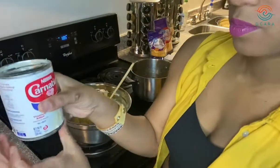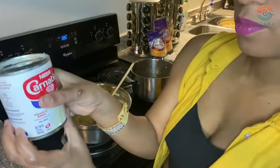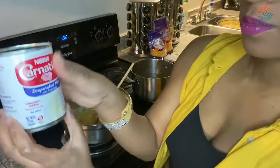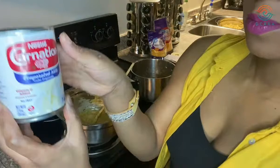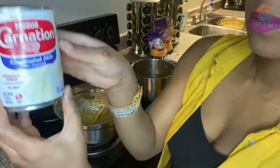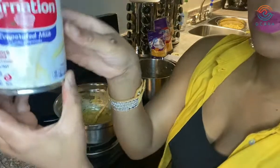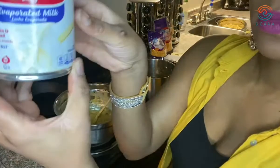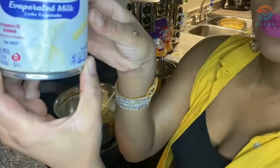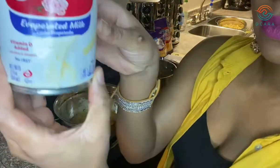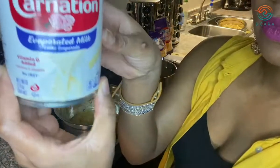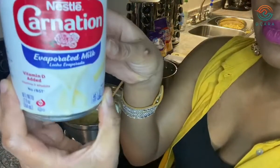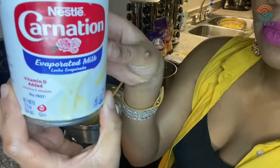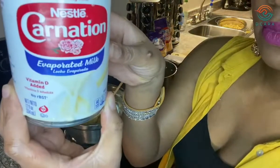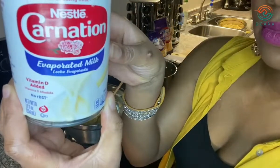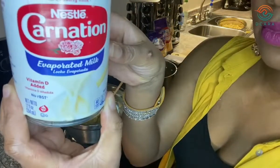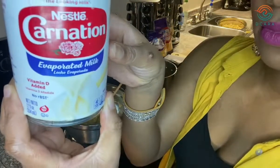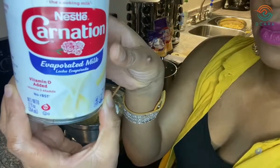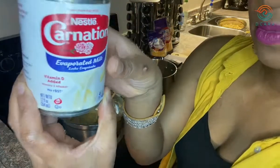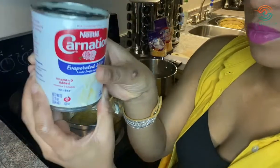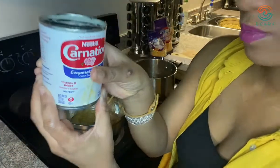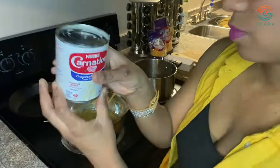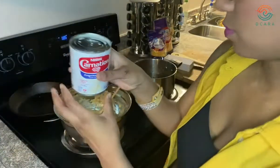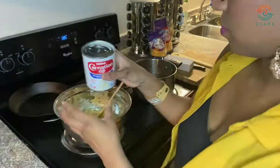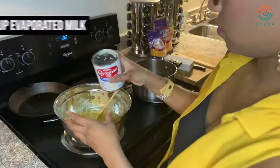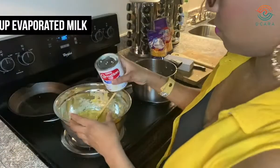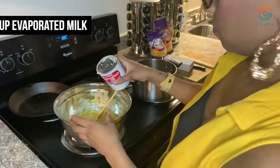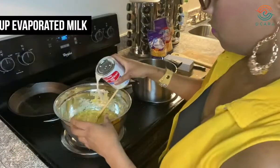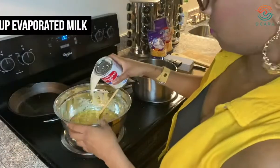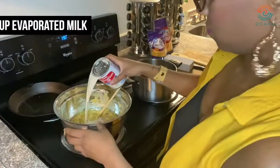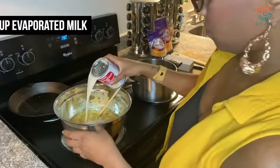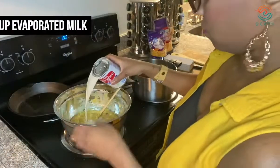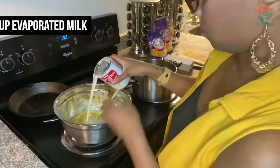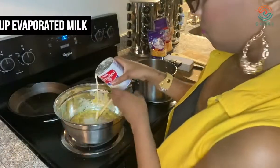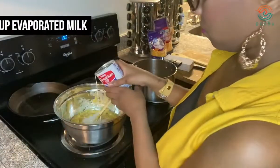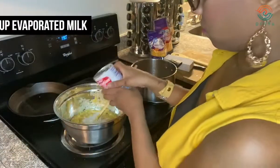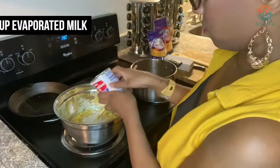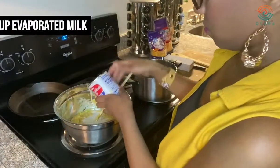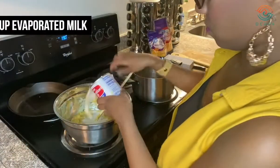Once we're done, we'll add in 1 can of evaporated milk.